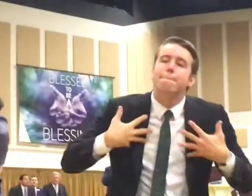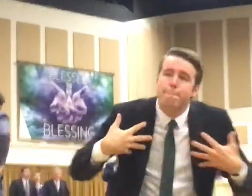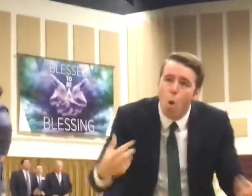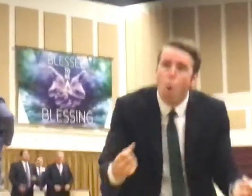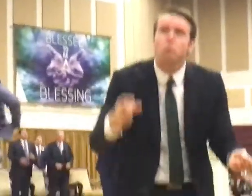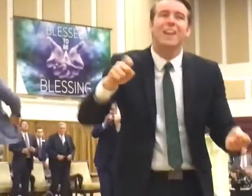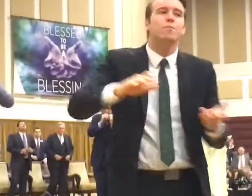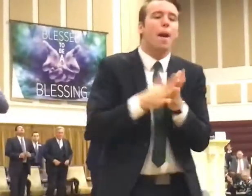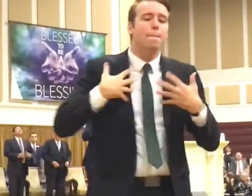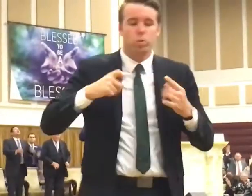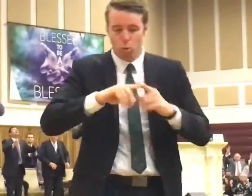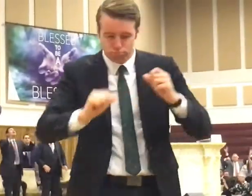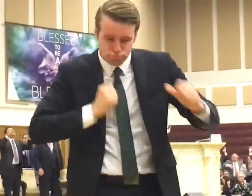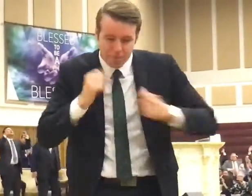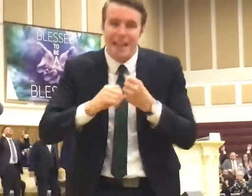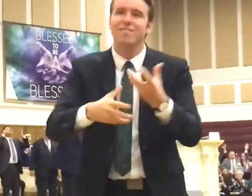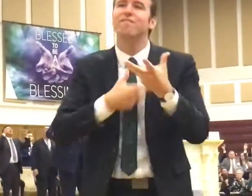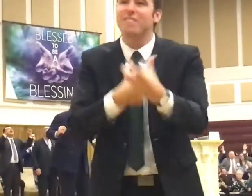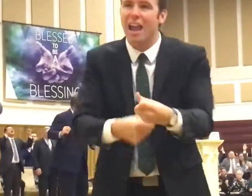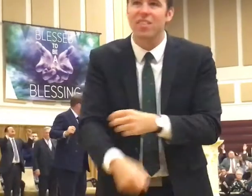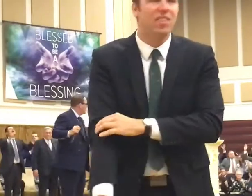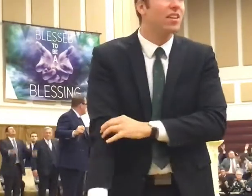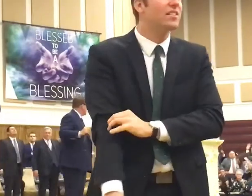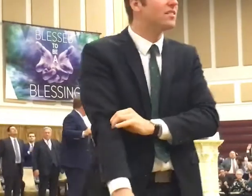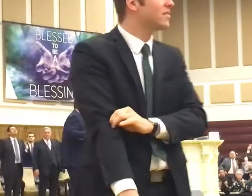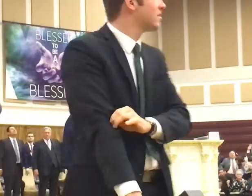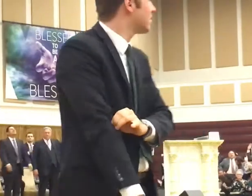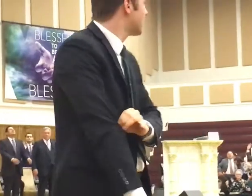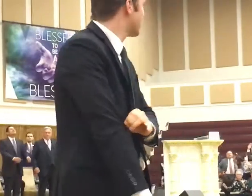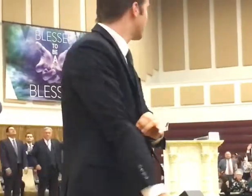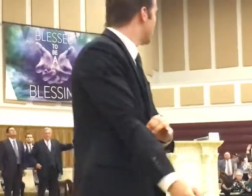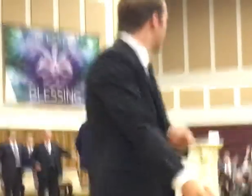You gotta step out in faith."